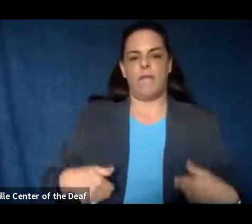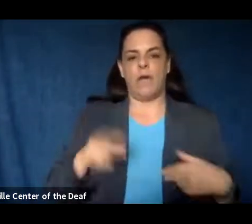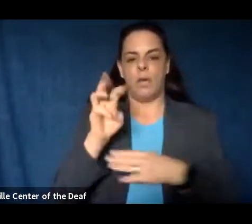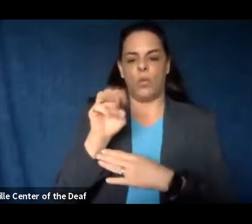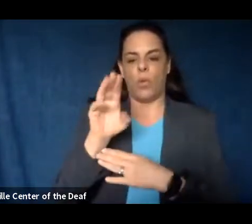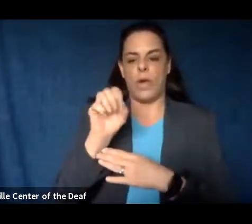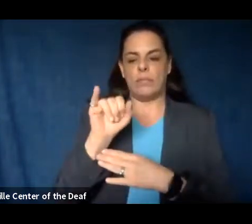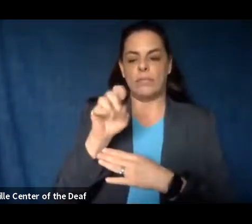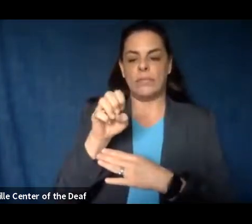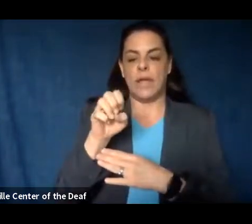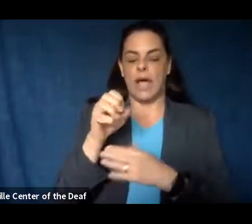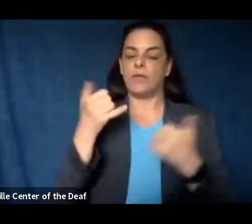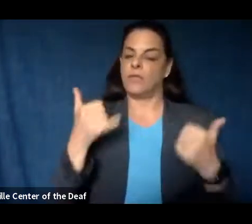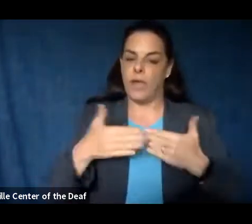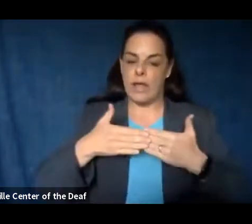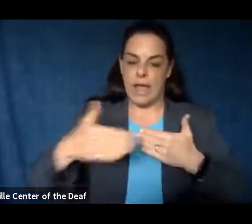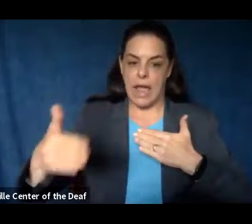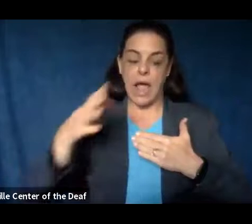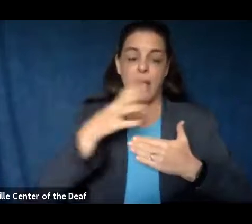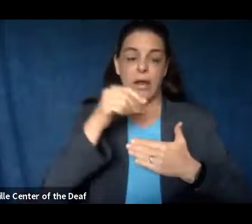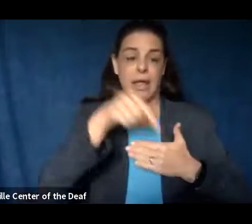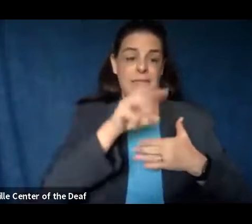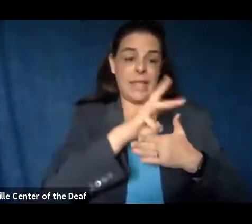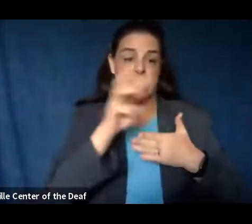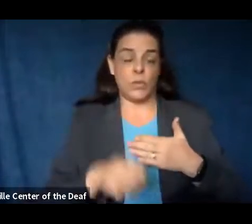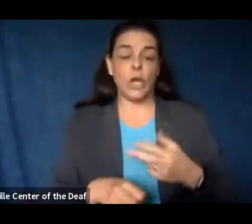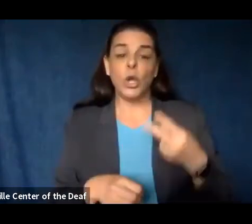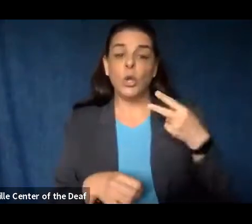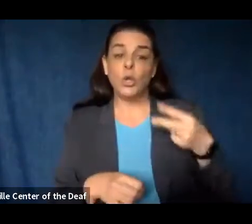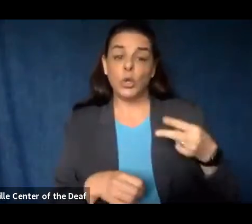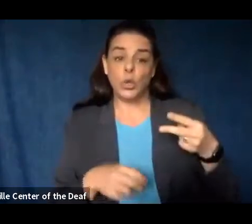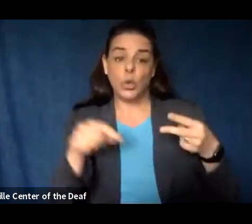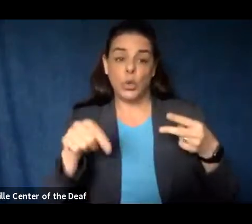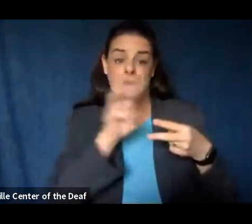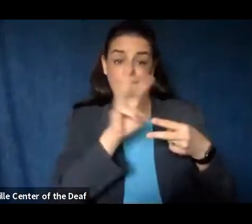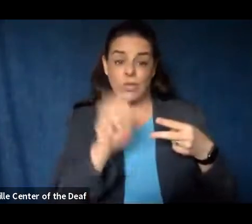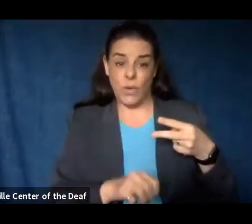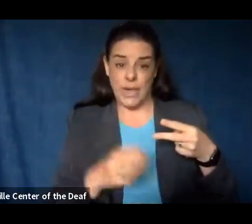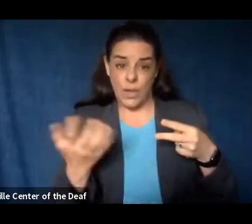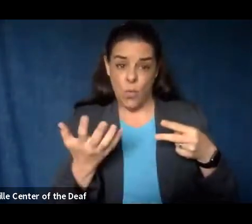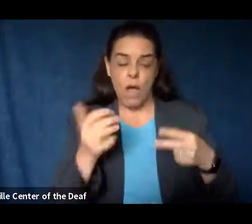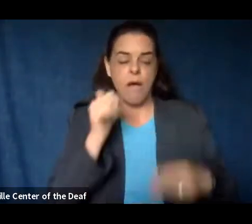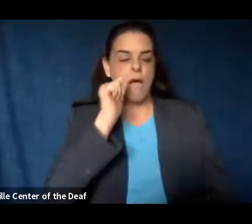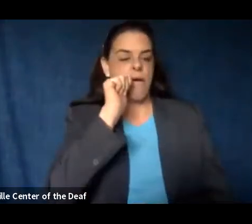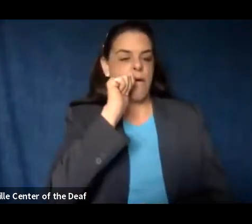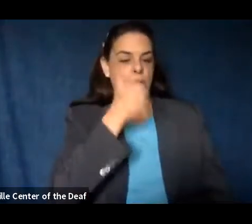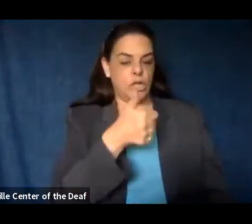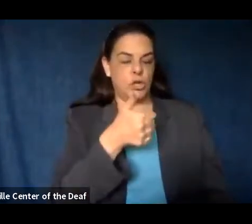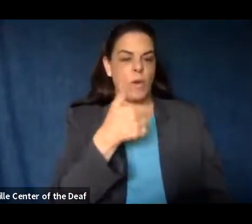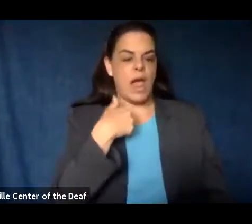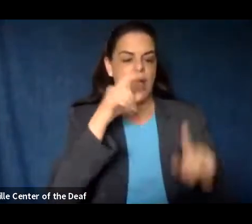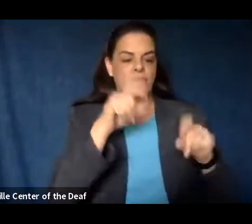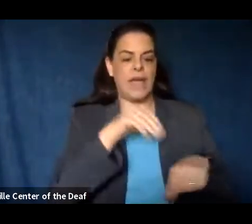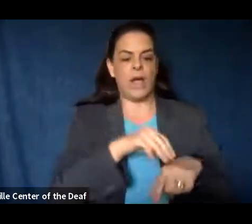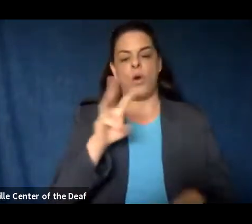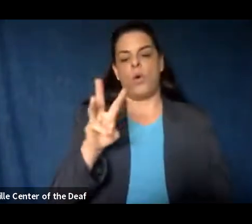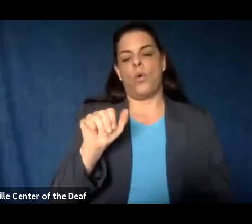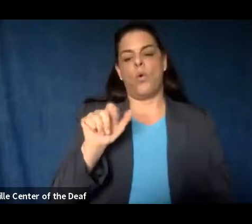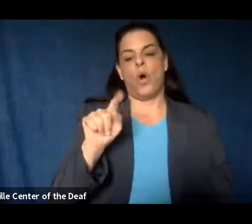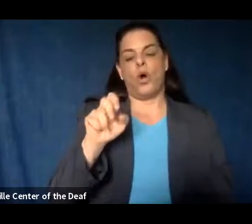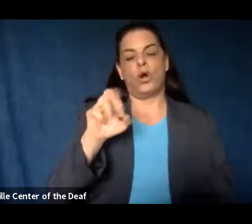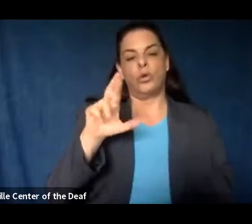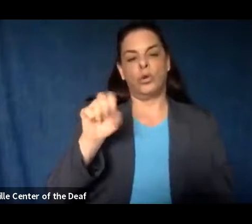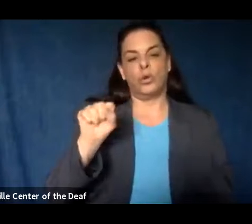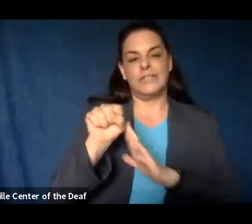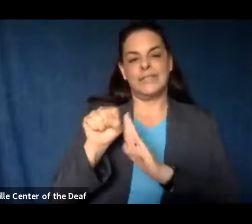this weekend. 2 of those for the weekend are the following. Tomorrow, they're offering testing at Walters State Community